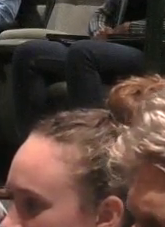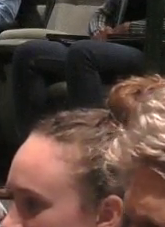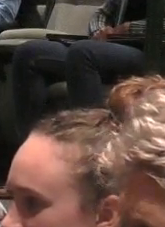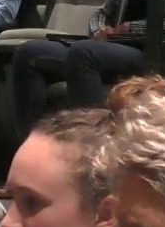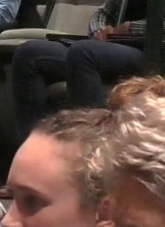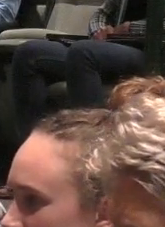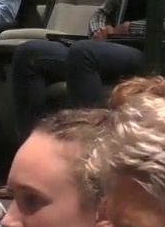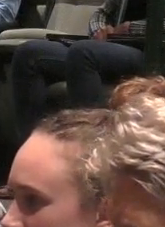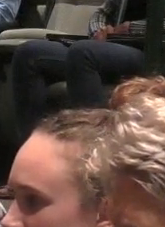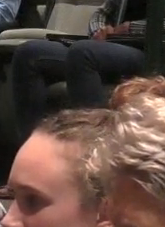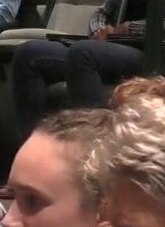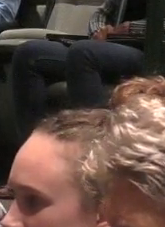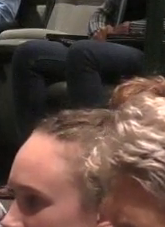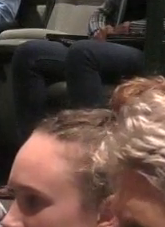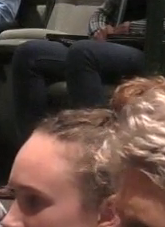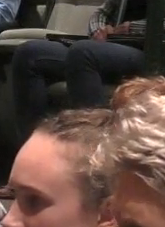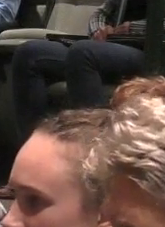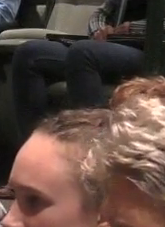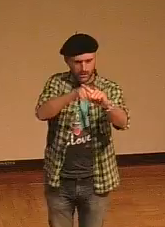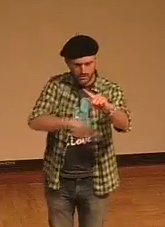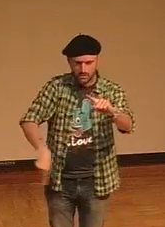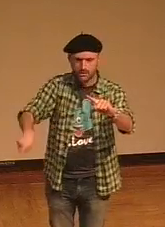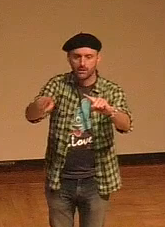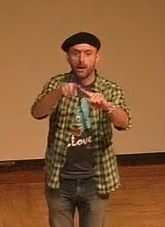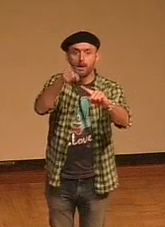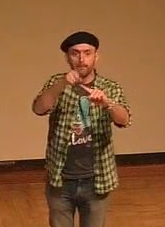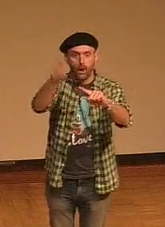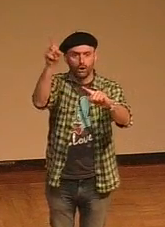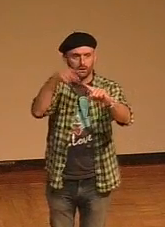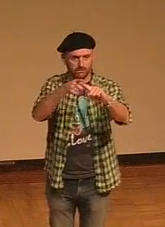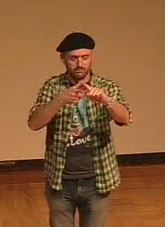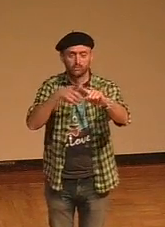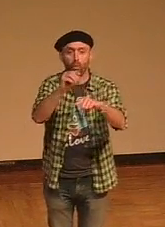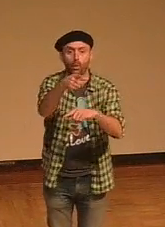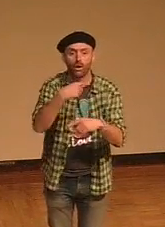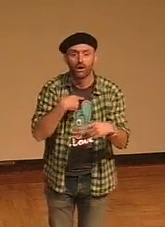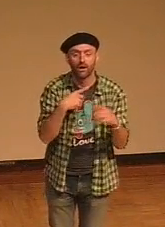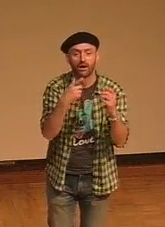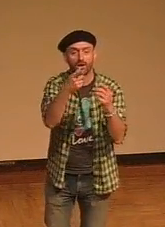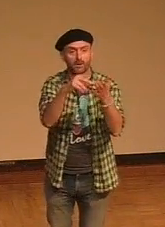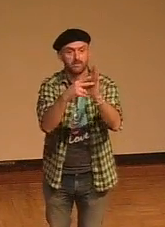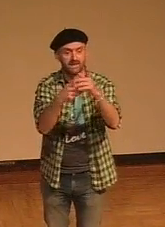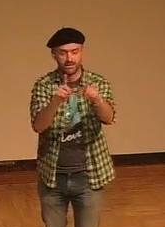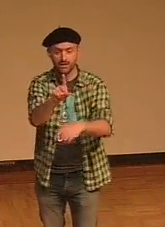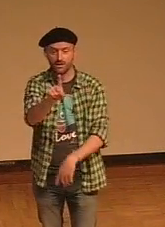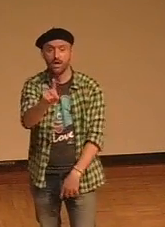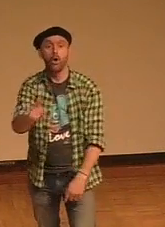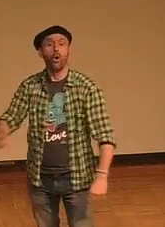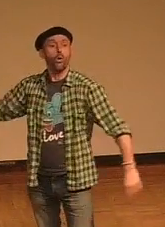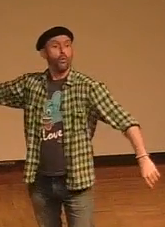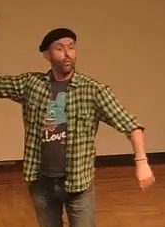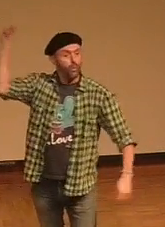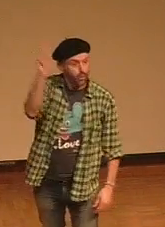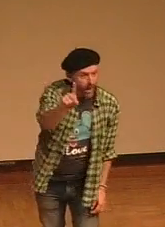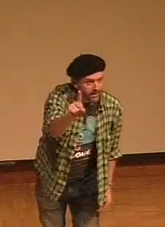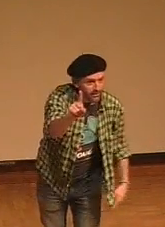Now, if the mark is right here, that's the marker of the time, meaning you start with